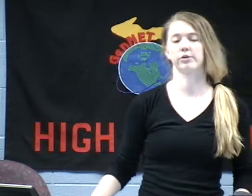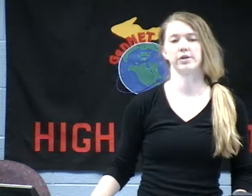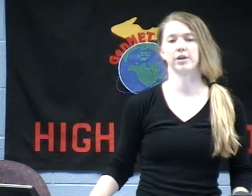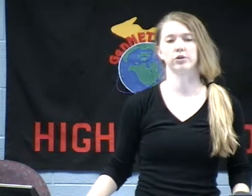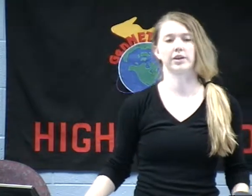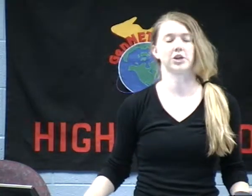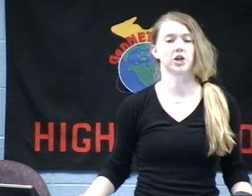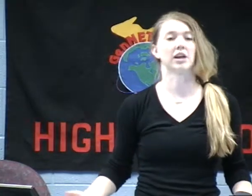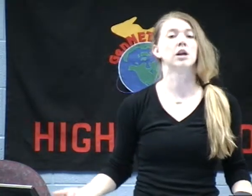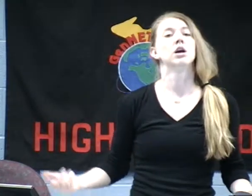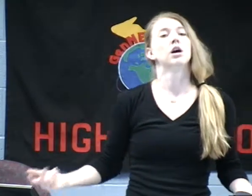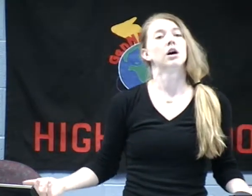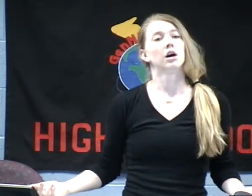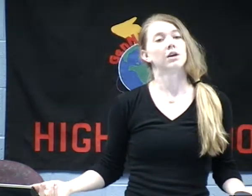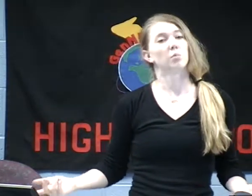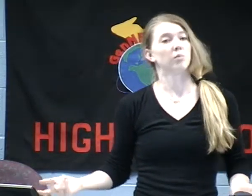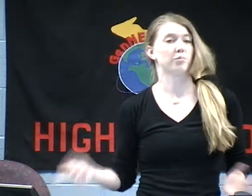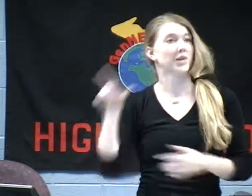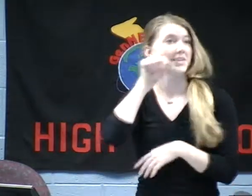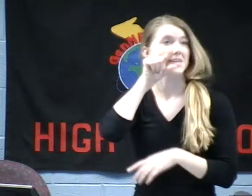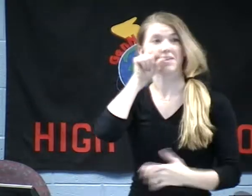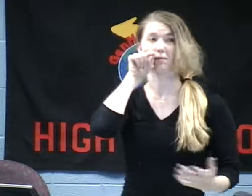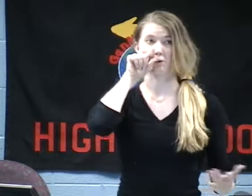that. You look like a chicken, because that's the sign for chicken,